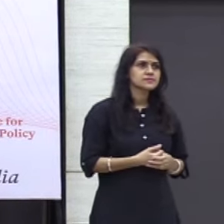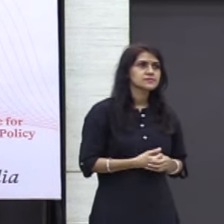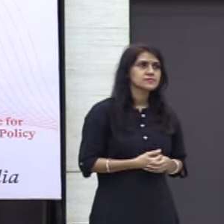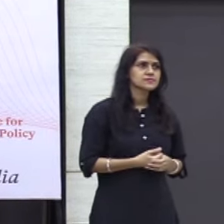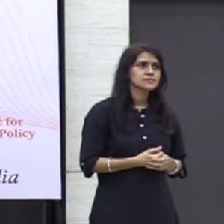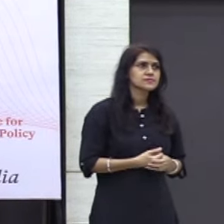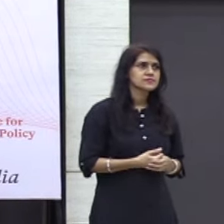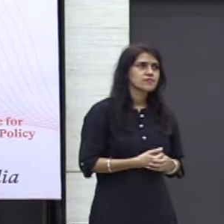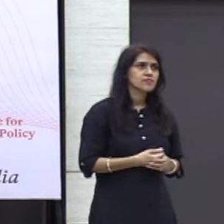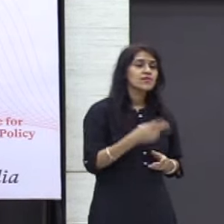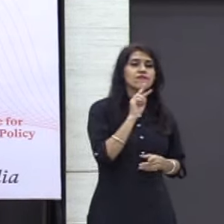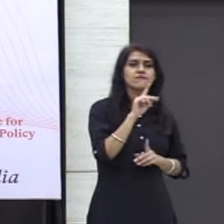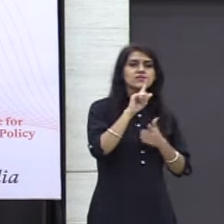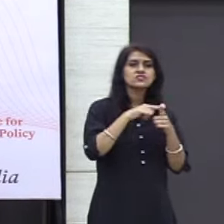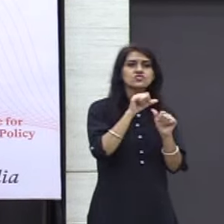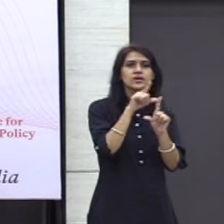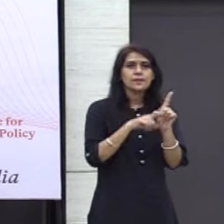In Vijay Madan Lal Chaudhary.